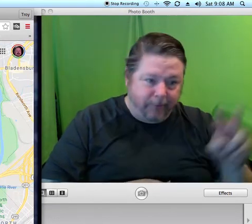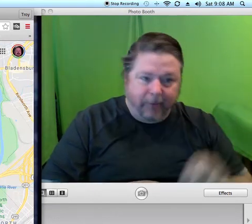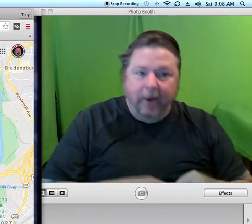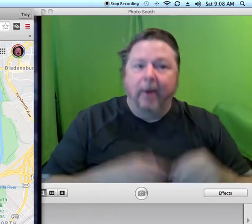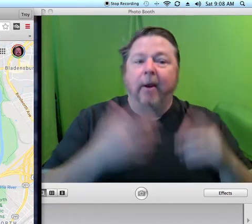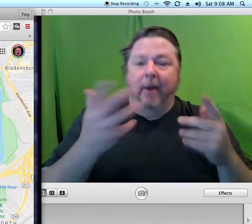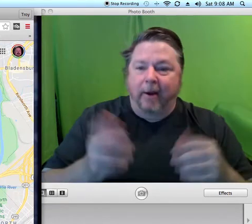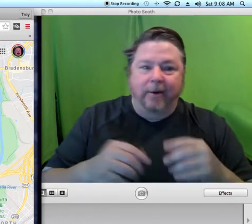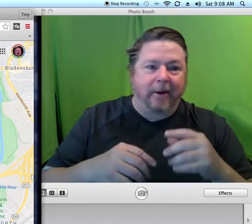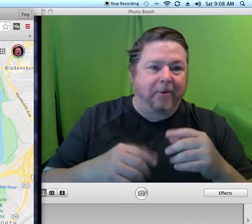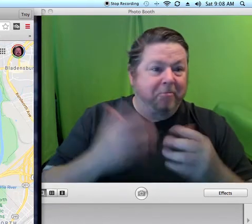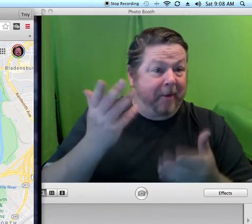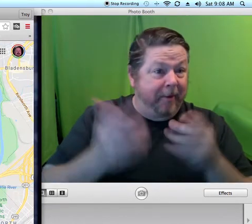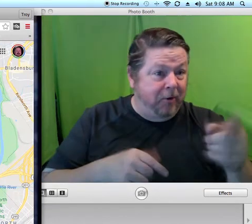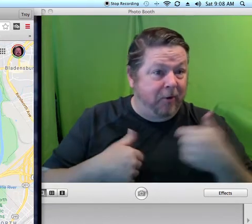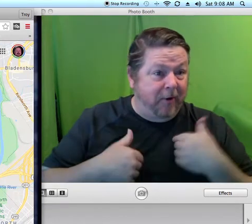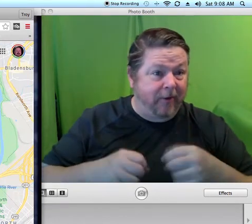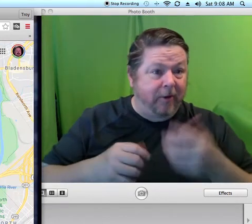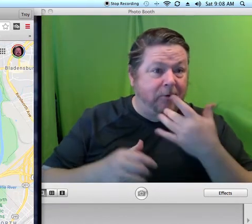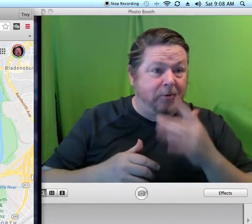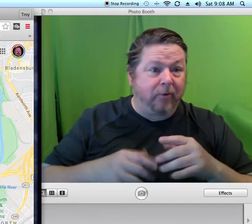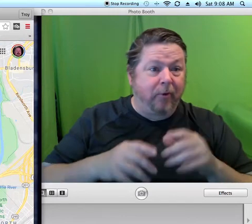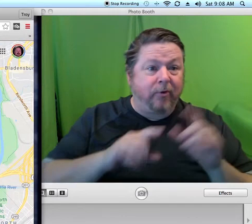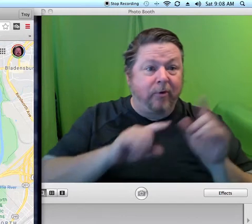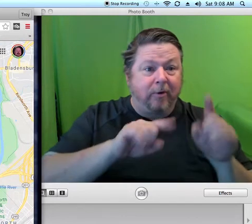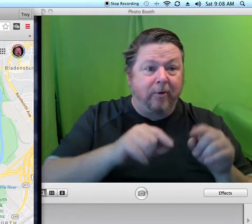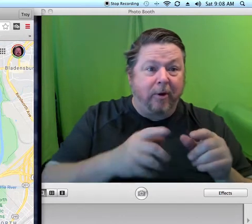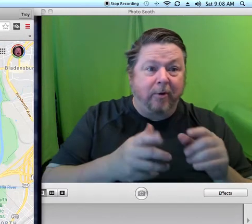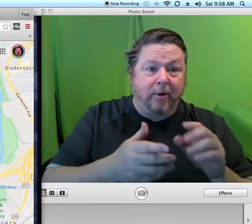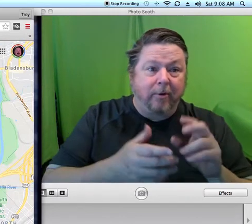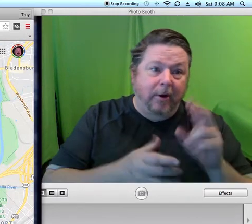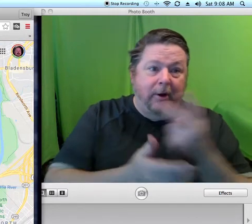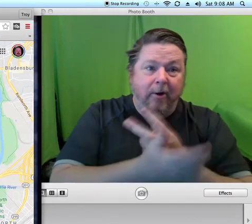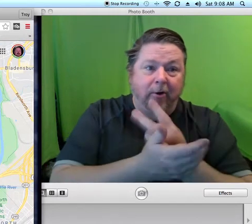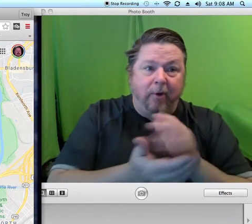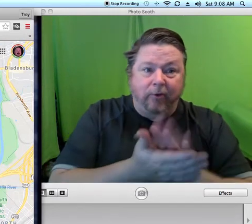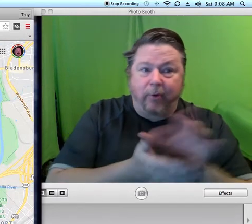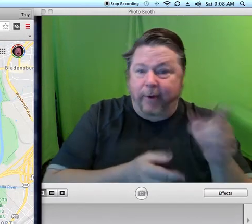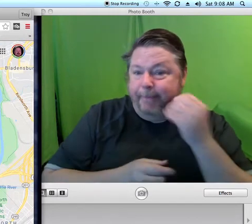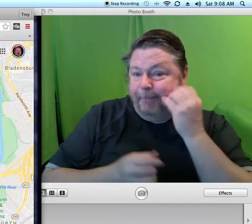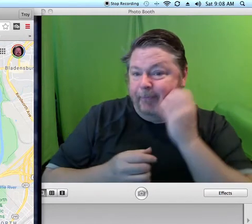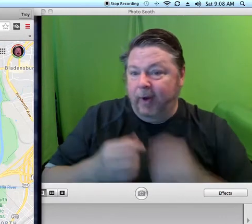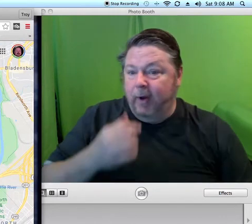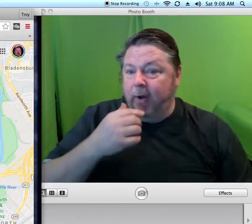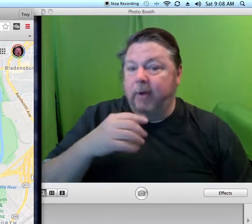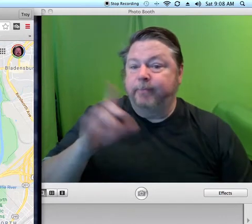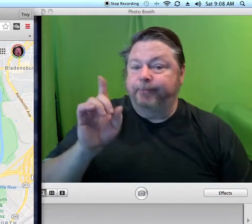20002. And maybe you'll have the good fortune to go to grad school there.